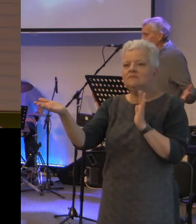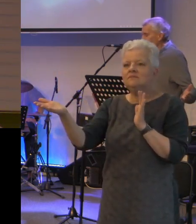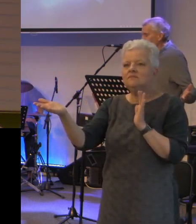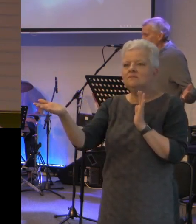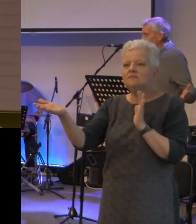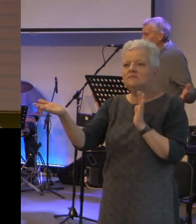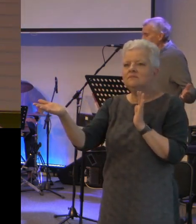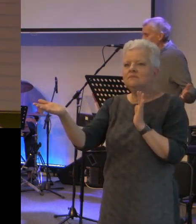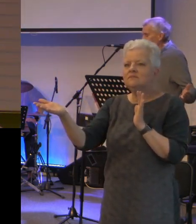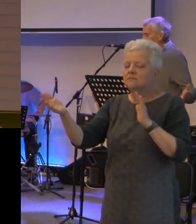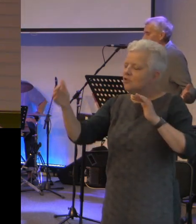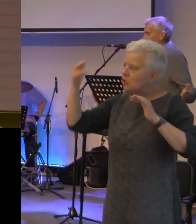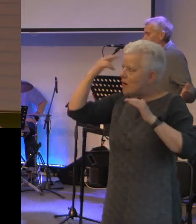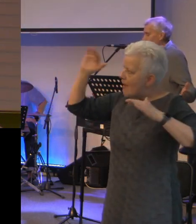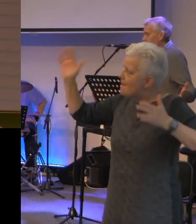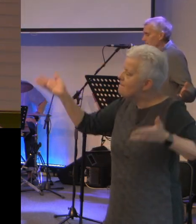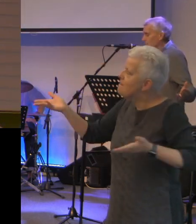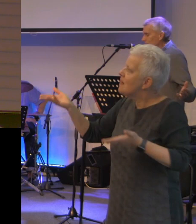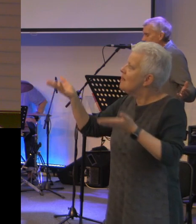Your name be lifted high.